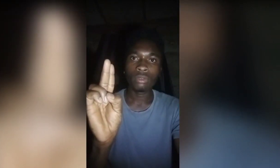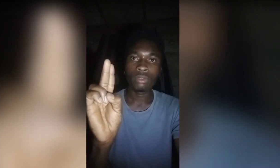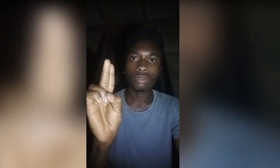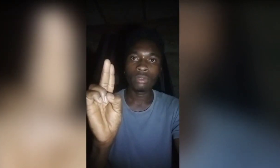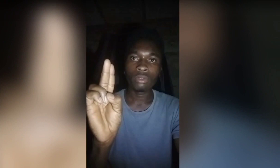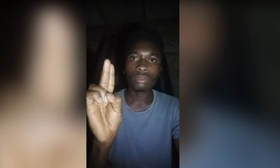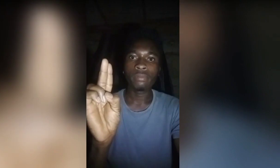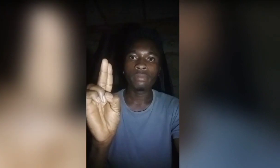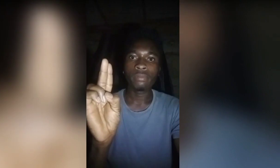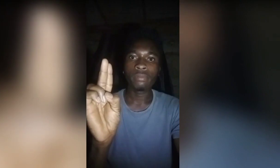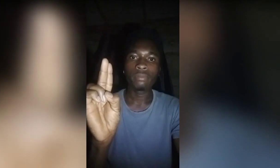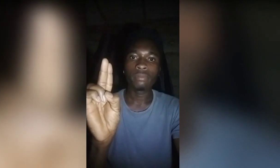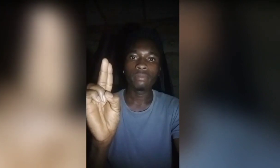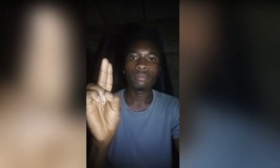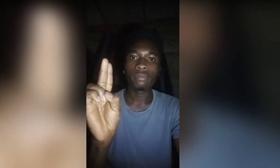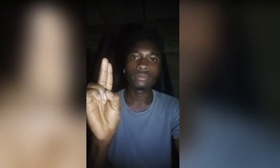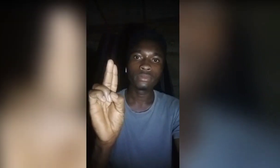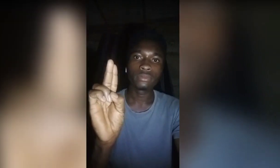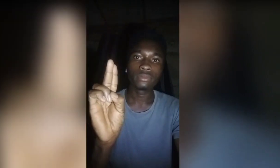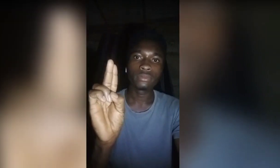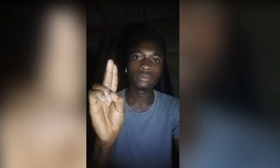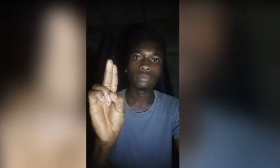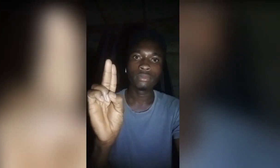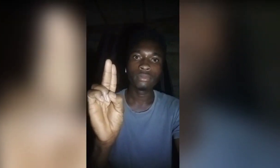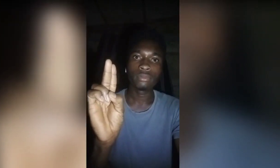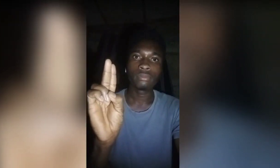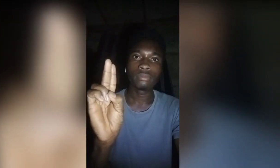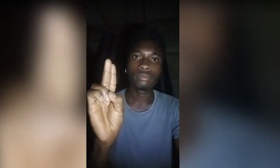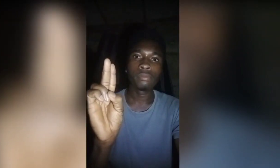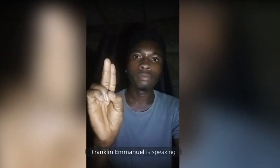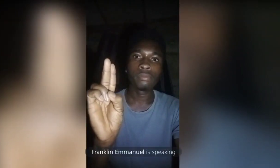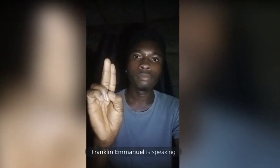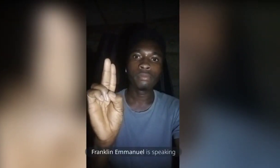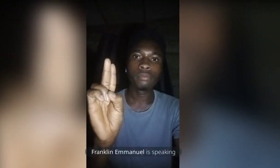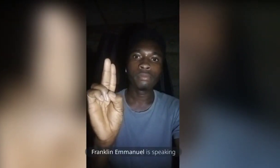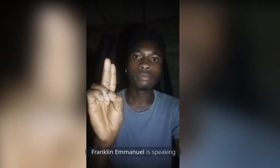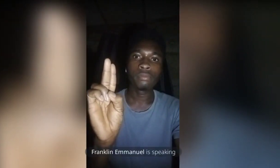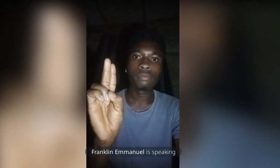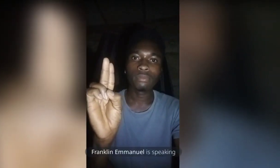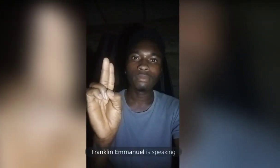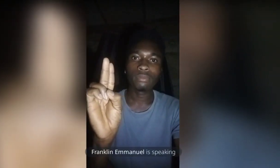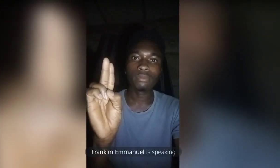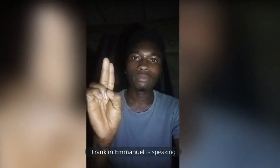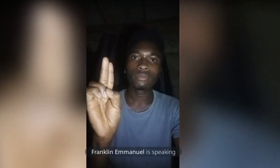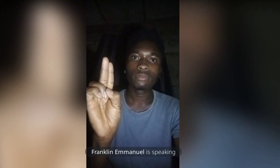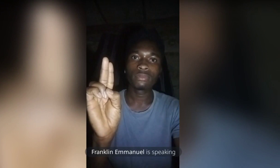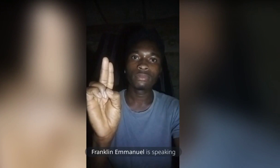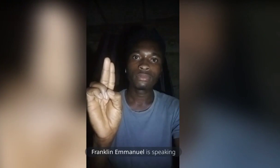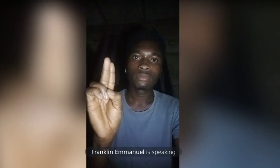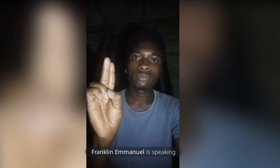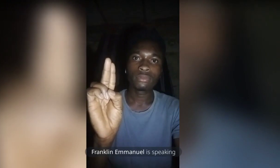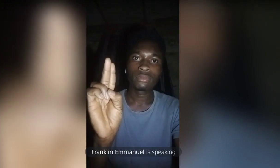Okay, Alex, just give me the driver's seat for now until your network comes back. So don't keep this man hanging. So